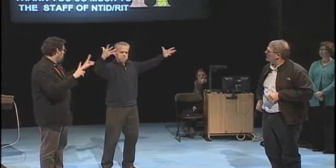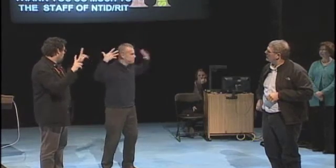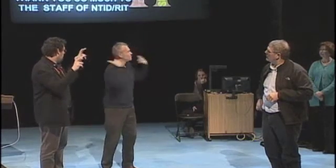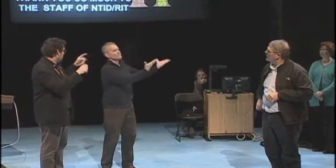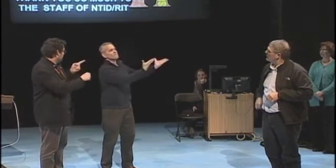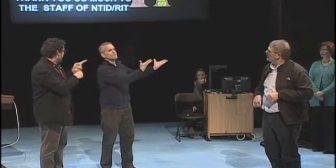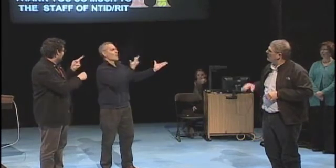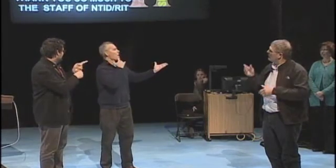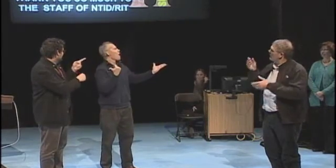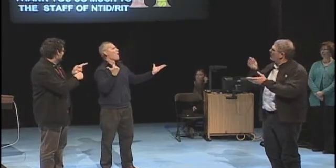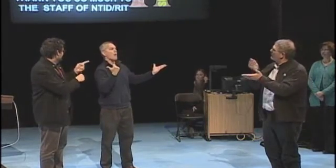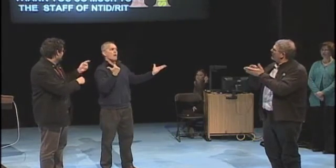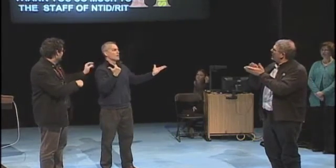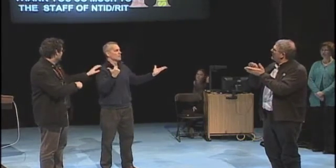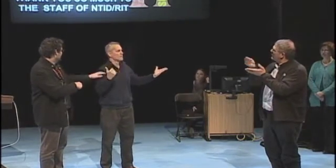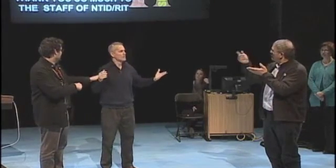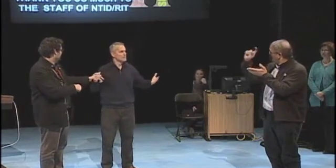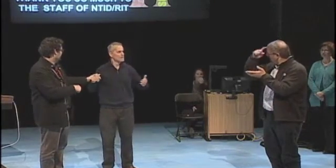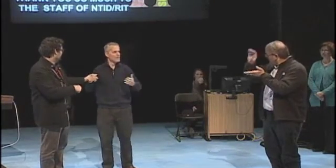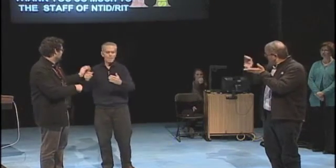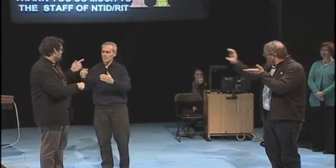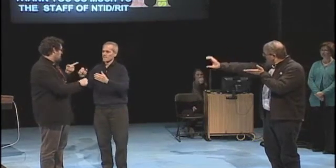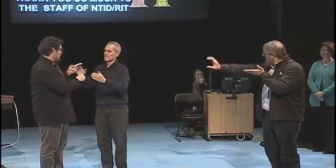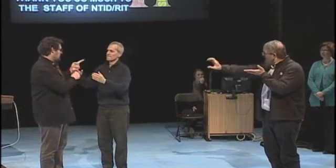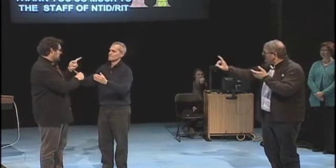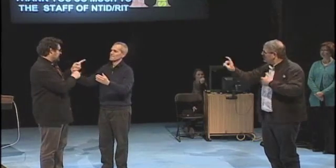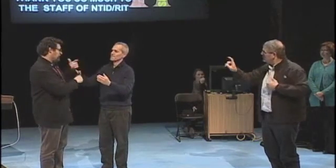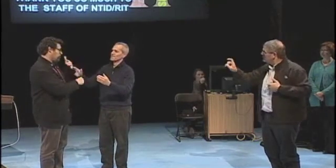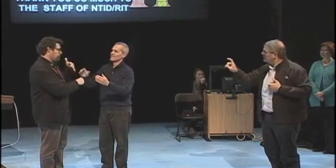friendship and bring my art to the people.